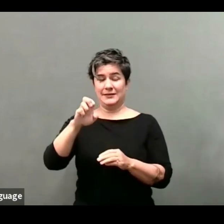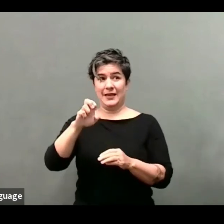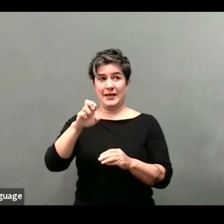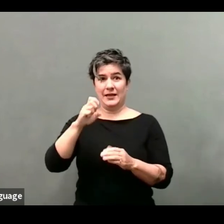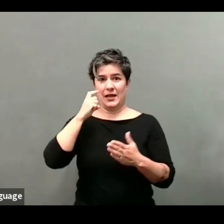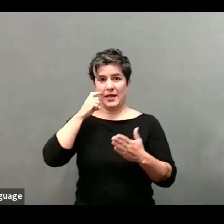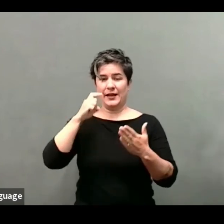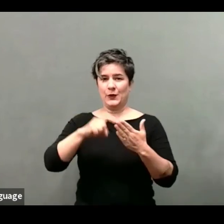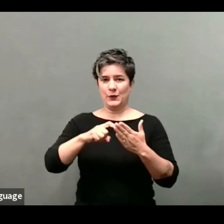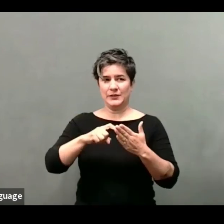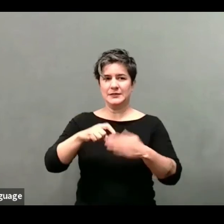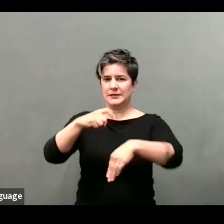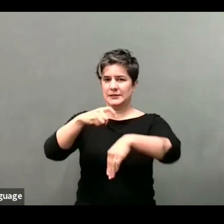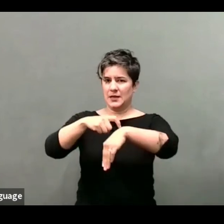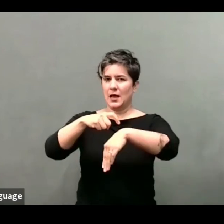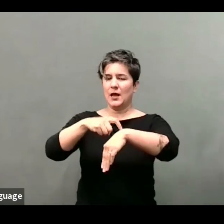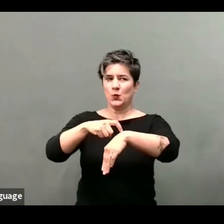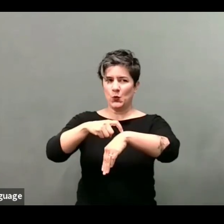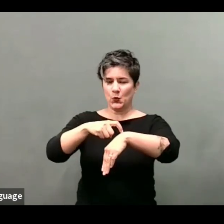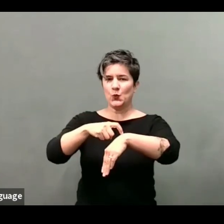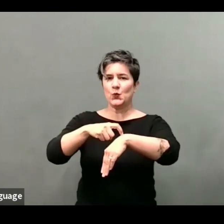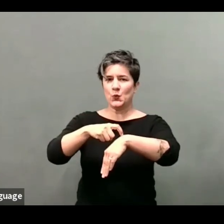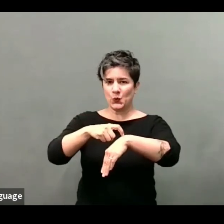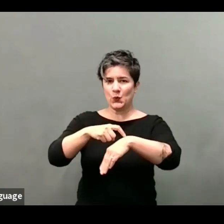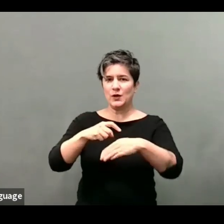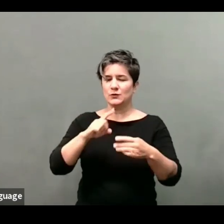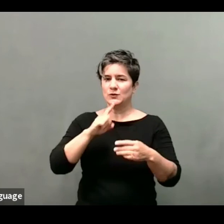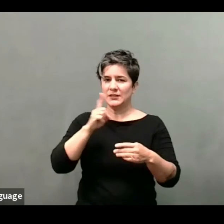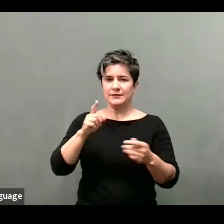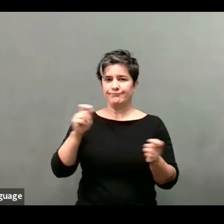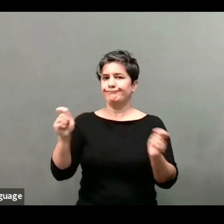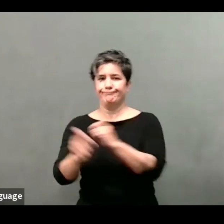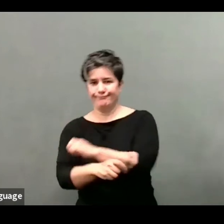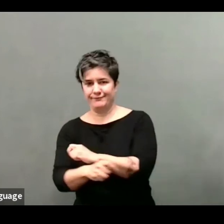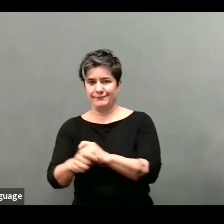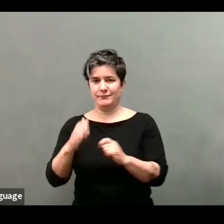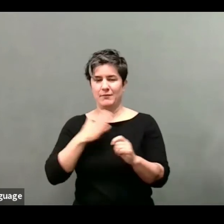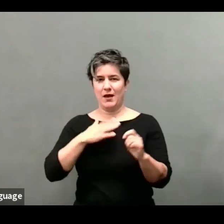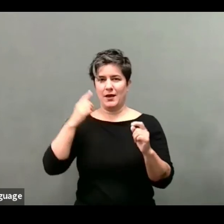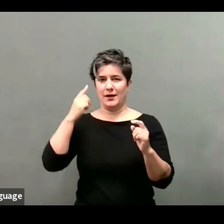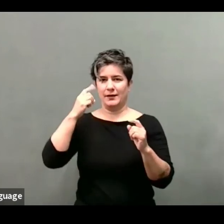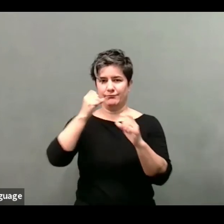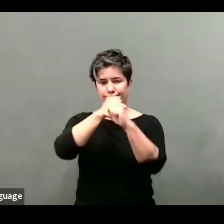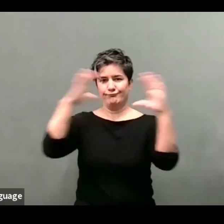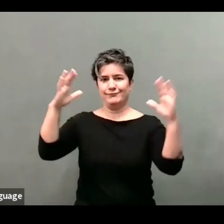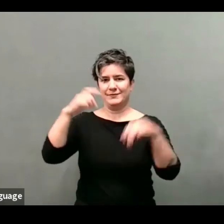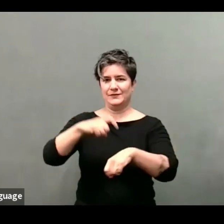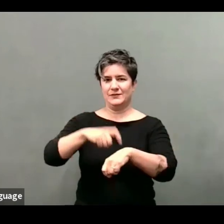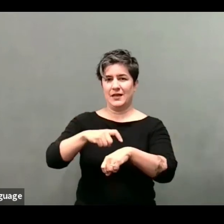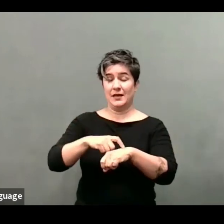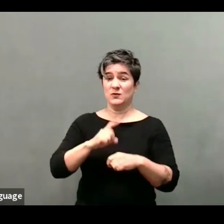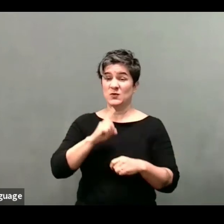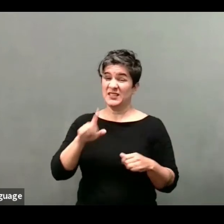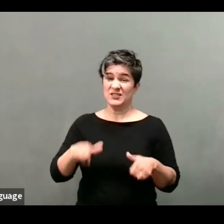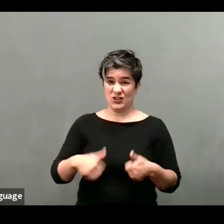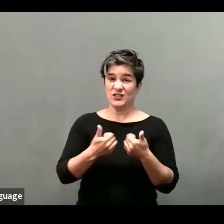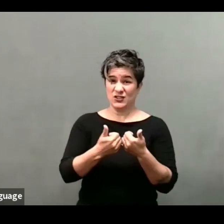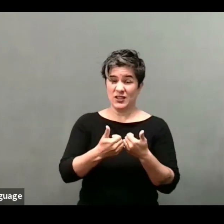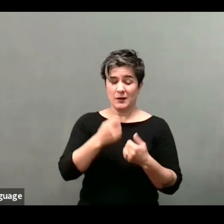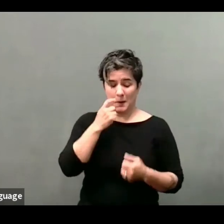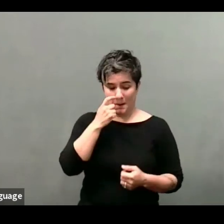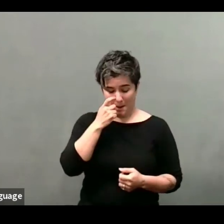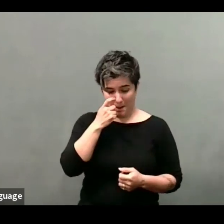time changed. My perception of time changed. I found it really challenging at first, honestly. And I found